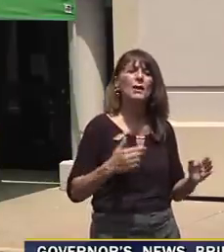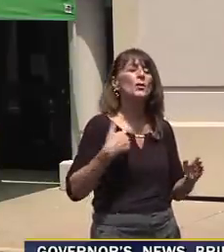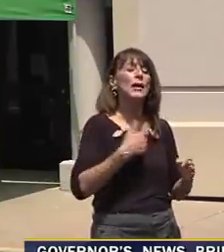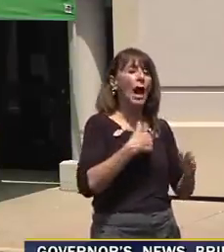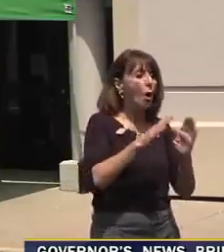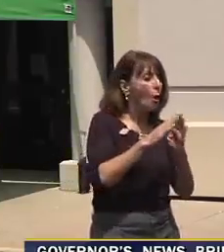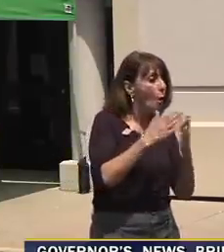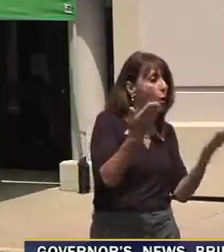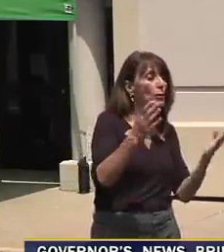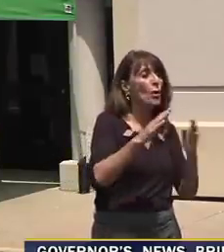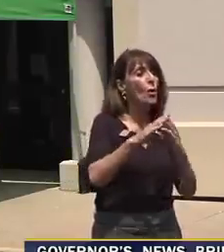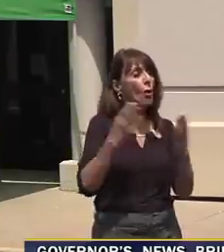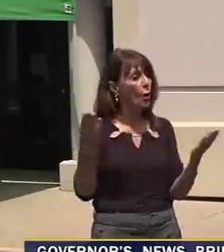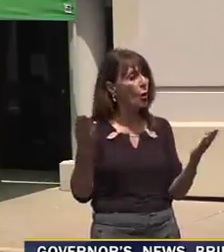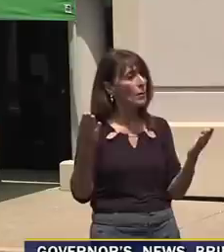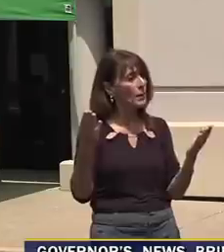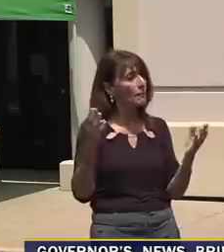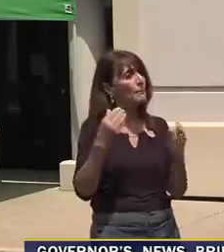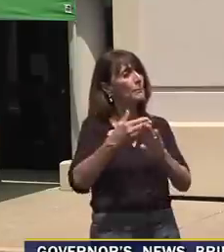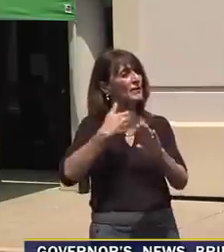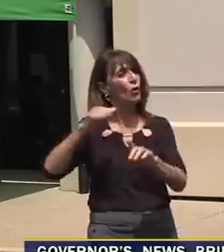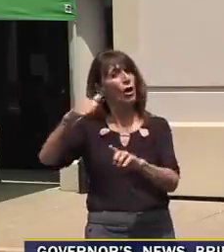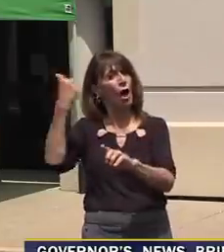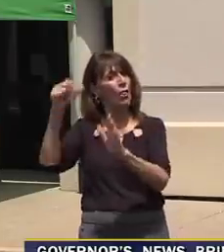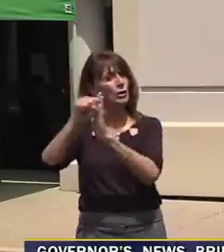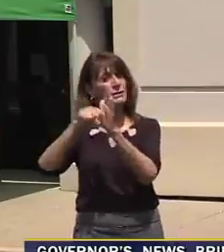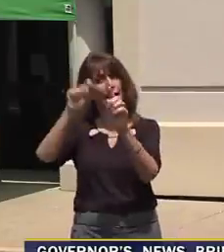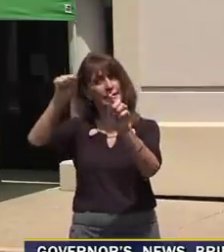frankly, earlier than most of our neighbors. We're